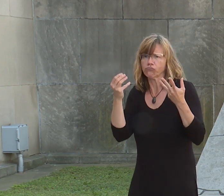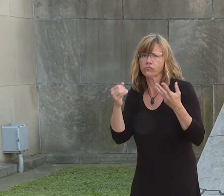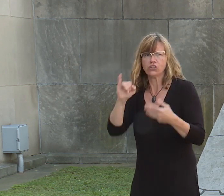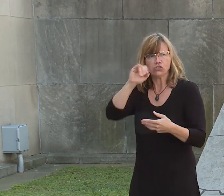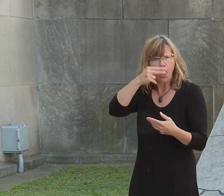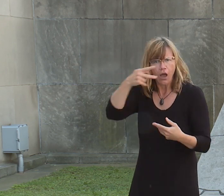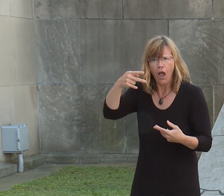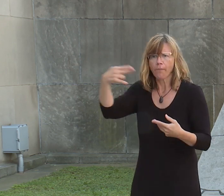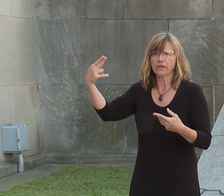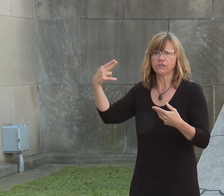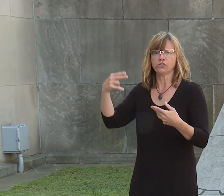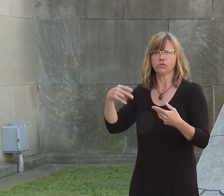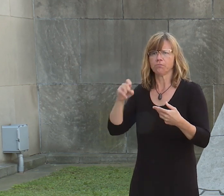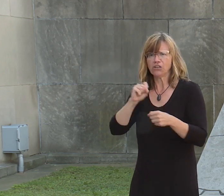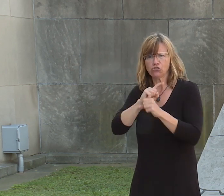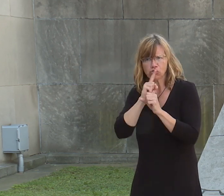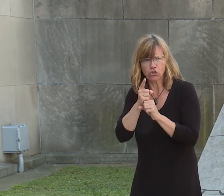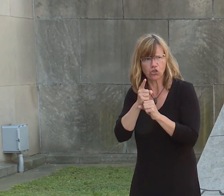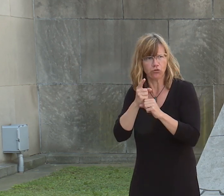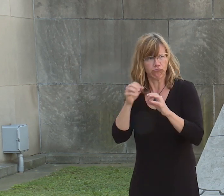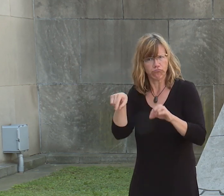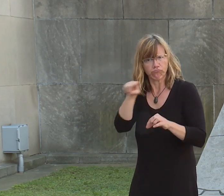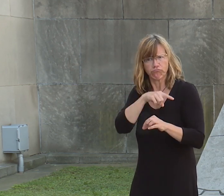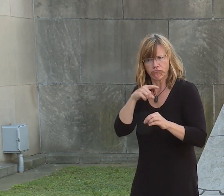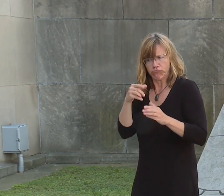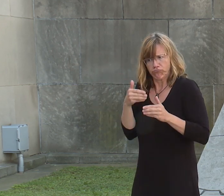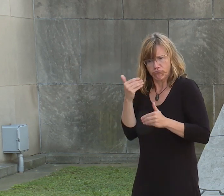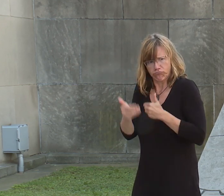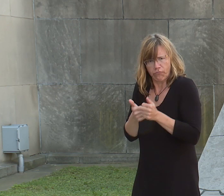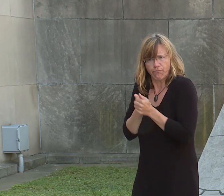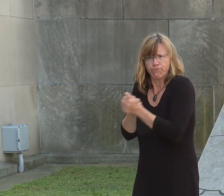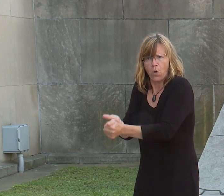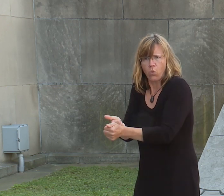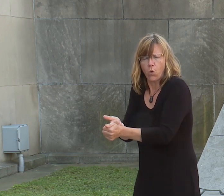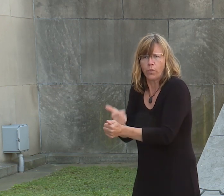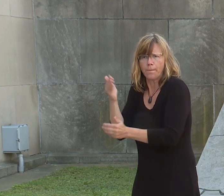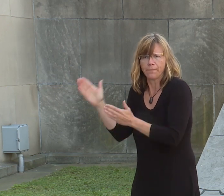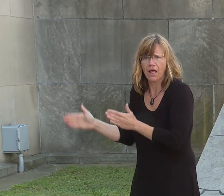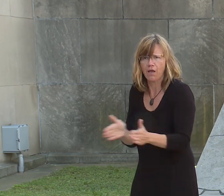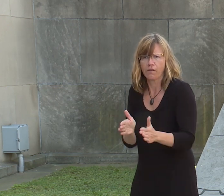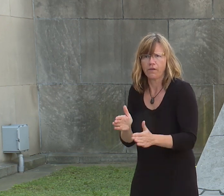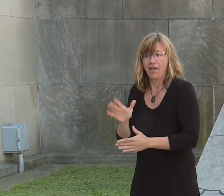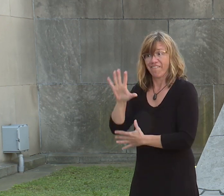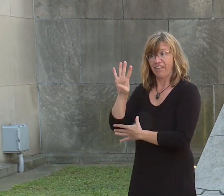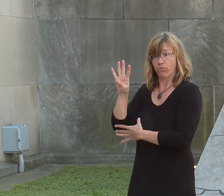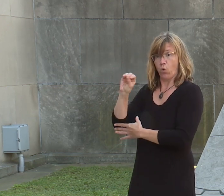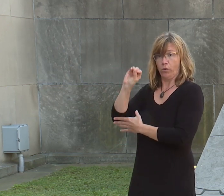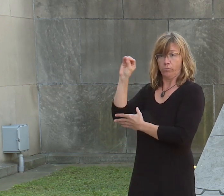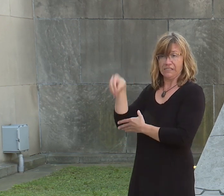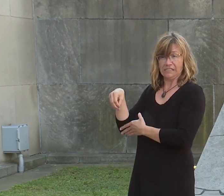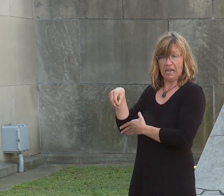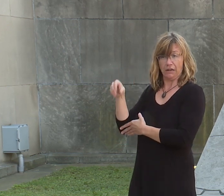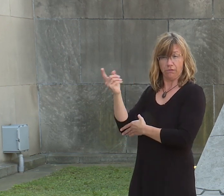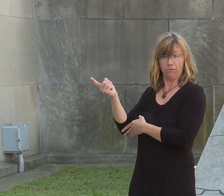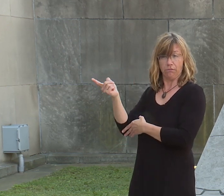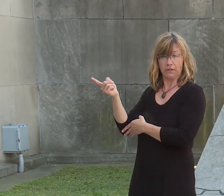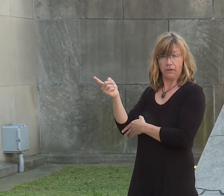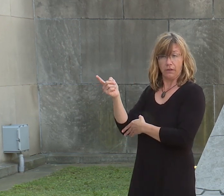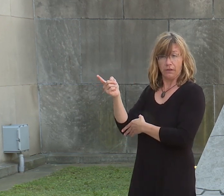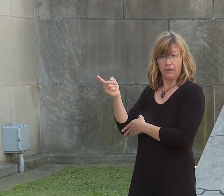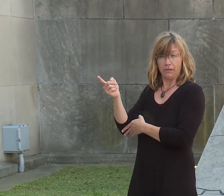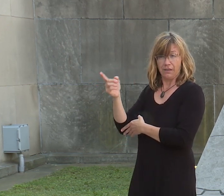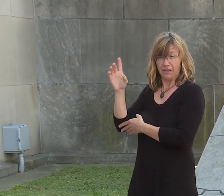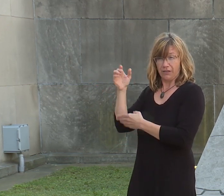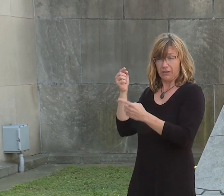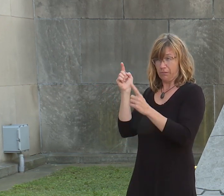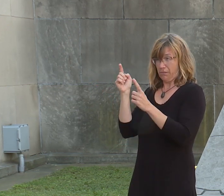that we're pushing towards that point. We have a plan. We're at 54, 65% is all we have to get through. If folks want to see it happen and